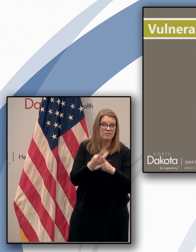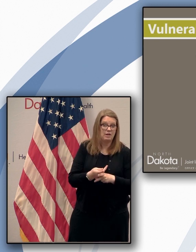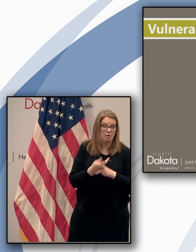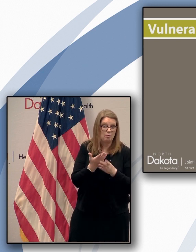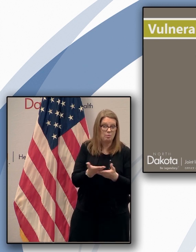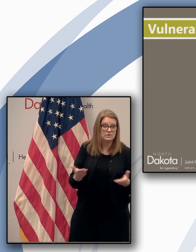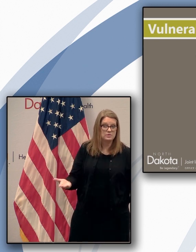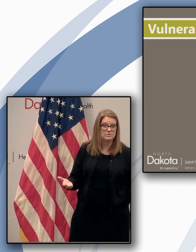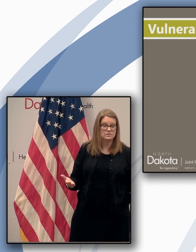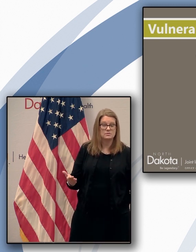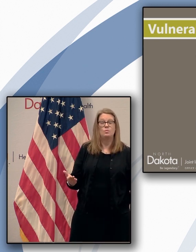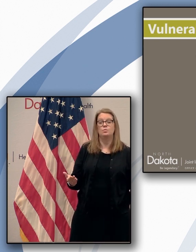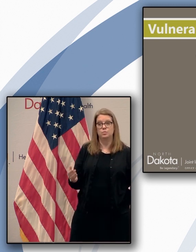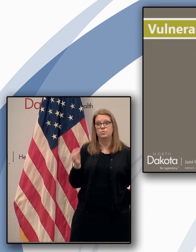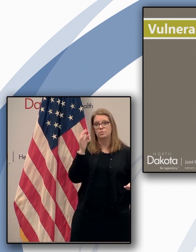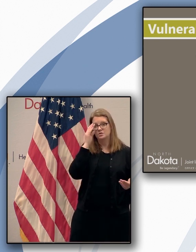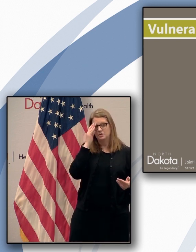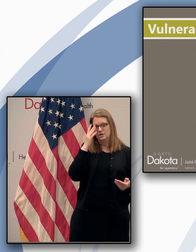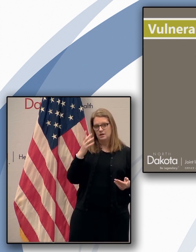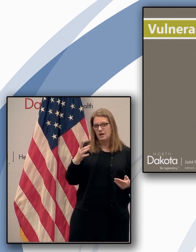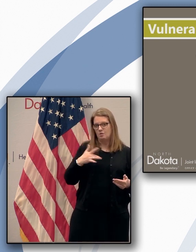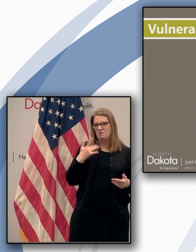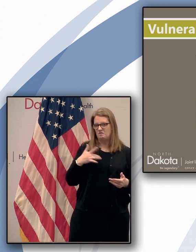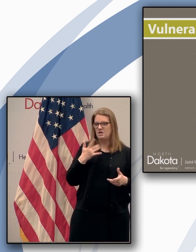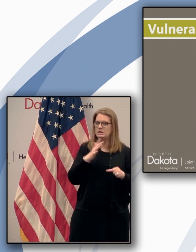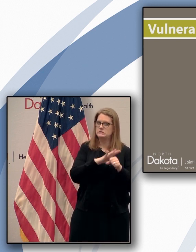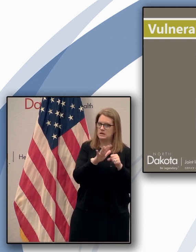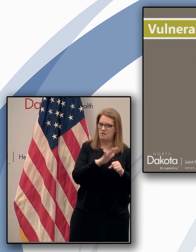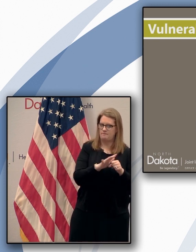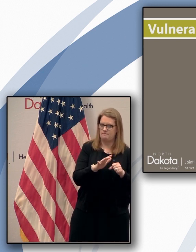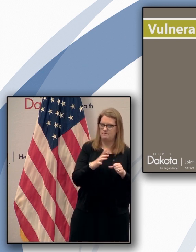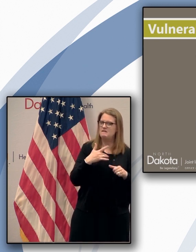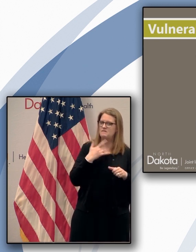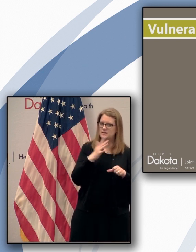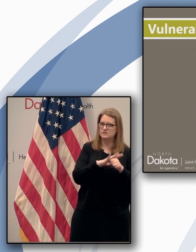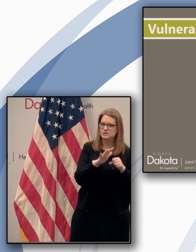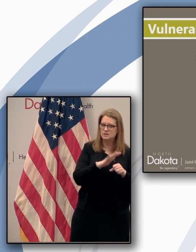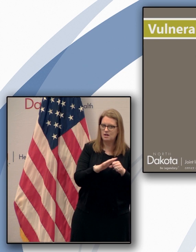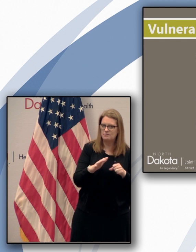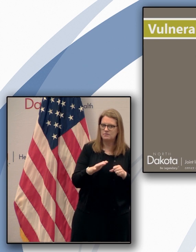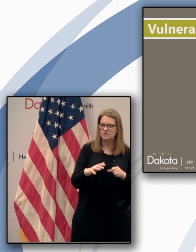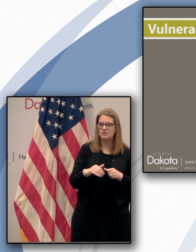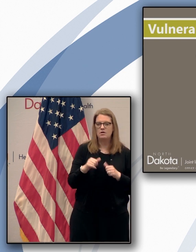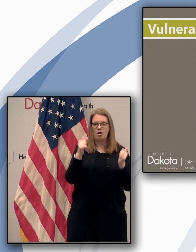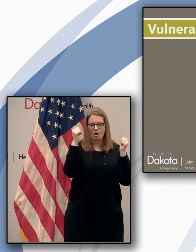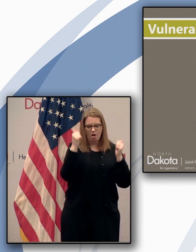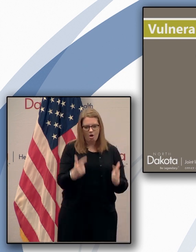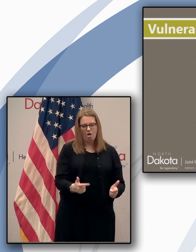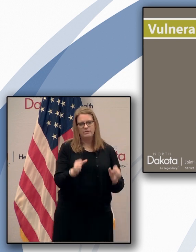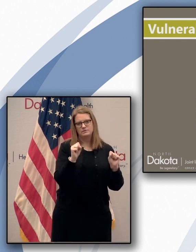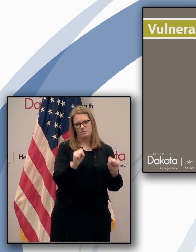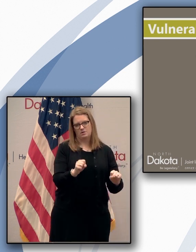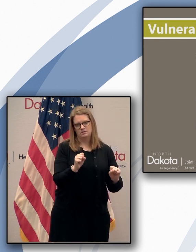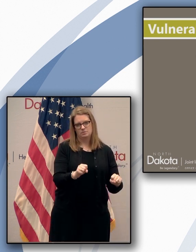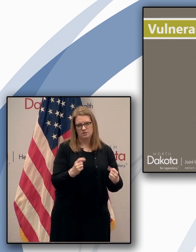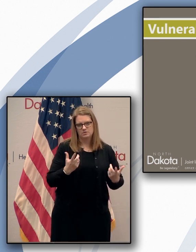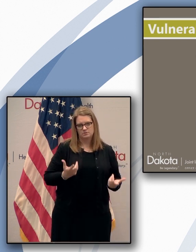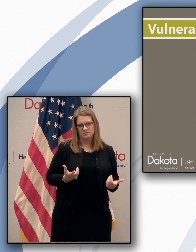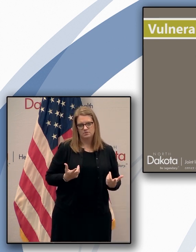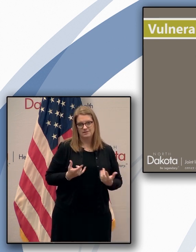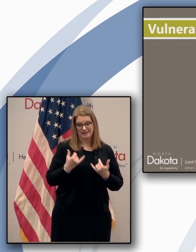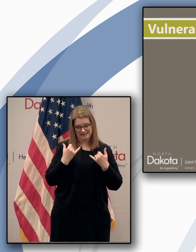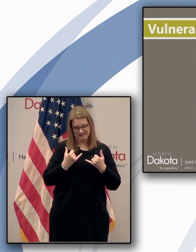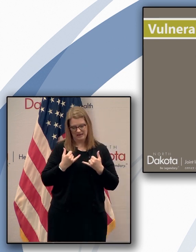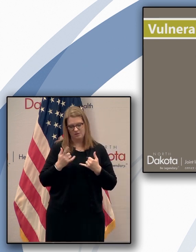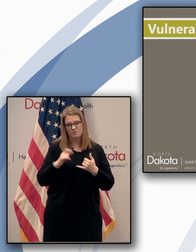frankly, we more than believe we have enough, which makes all of this possible. And now we must deliver on delivering